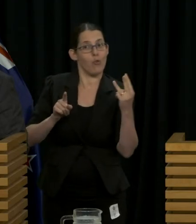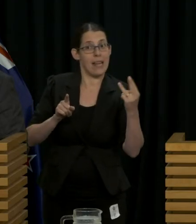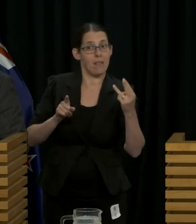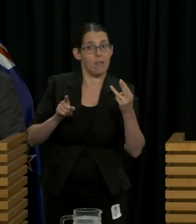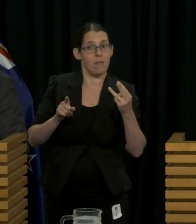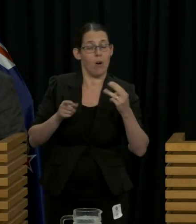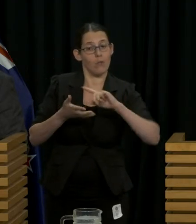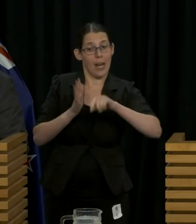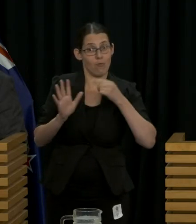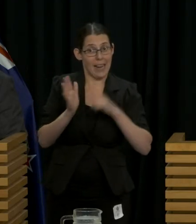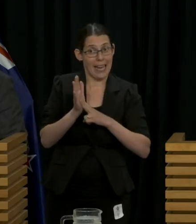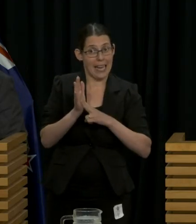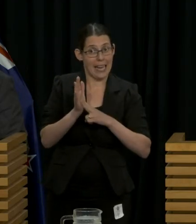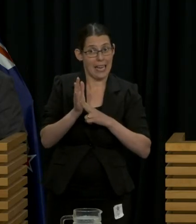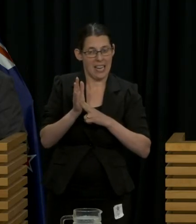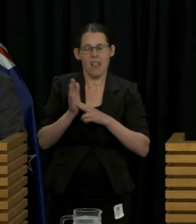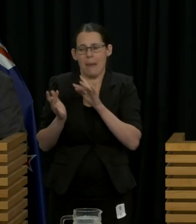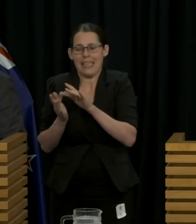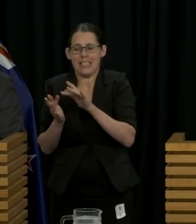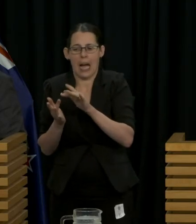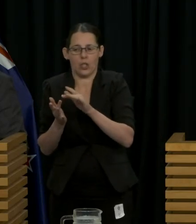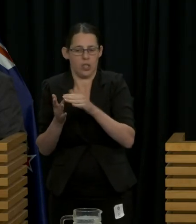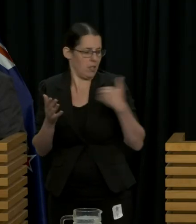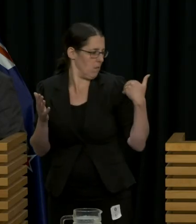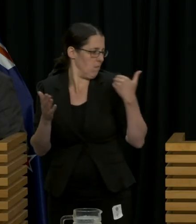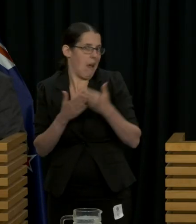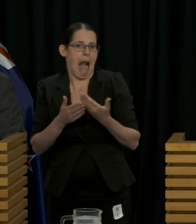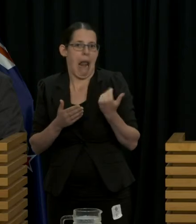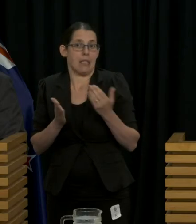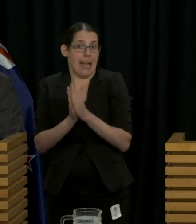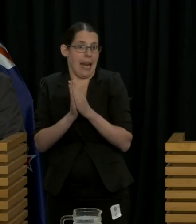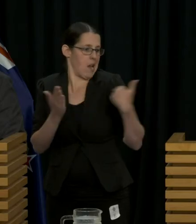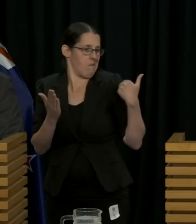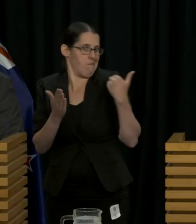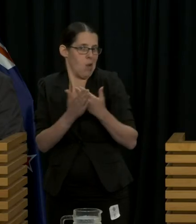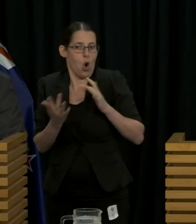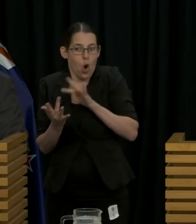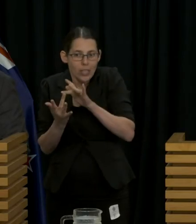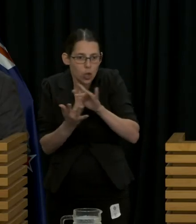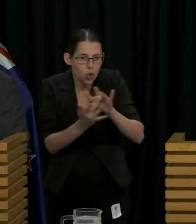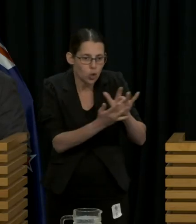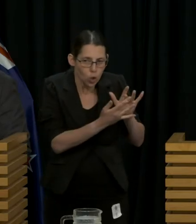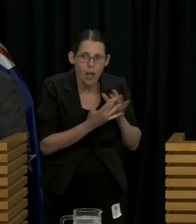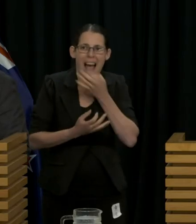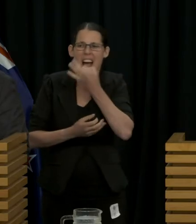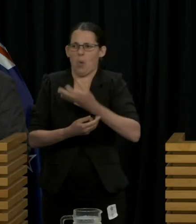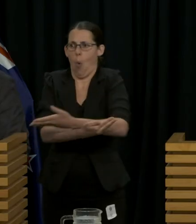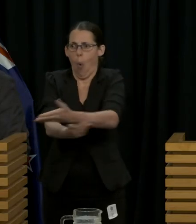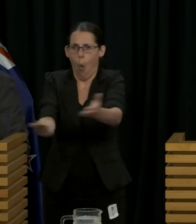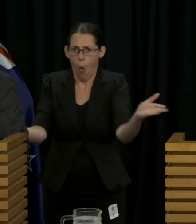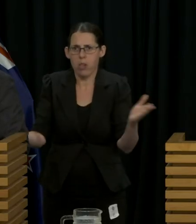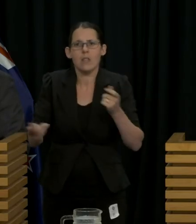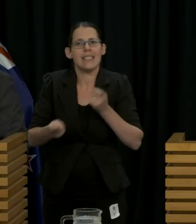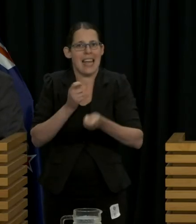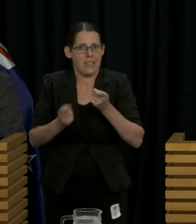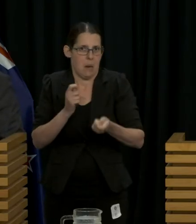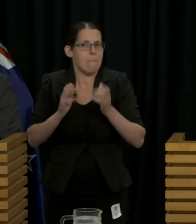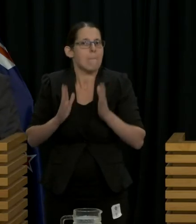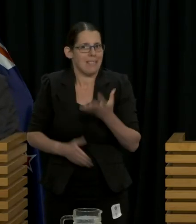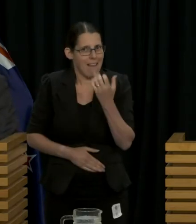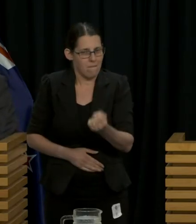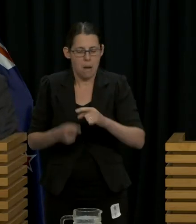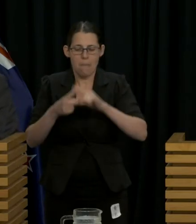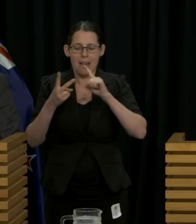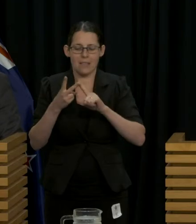since Sunday afternoon. All of them have been asked to have a test and to self-isolate. As of midday